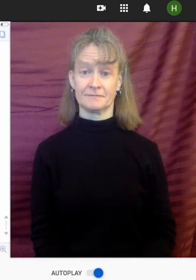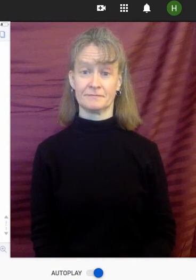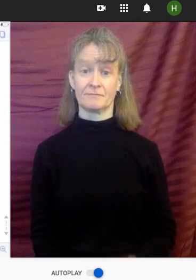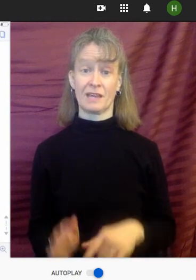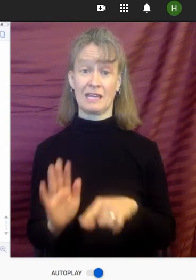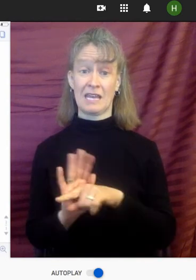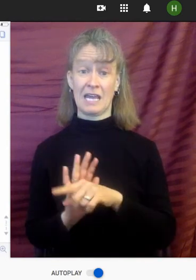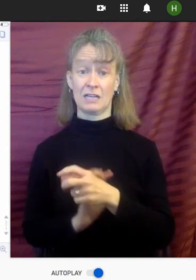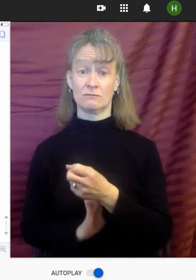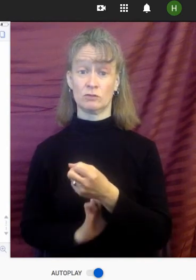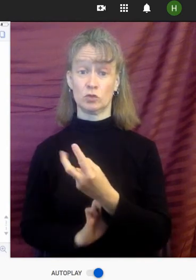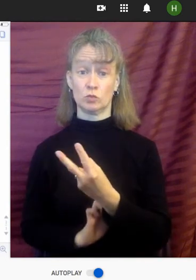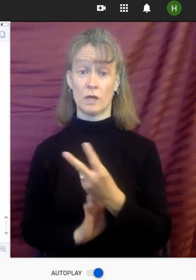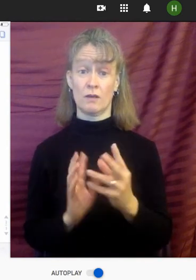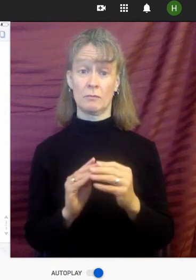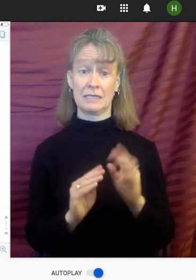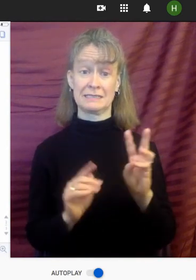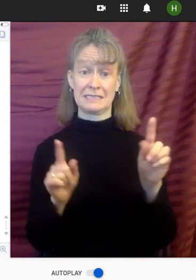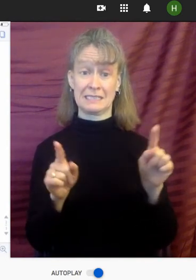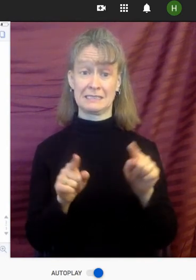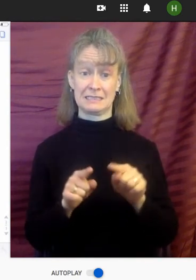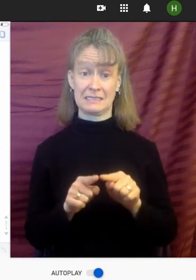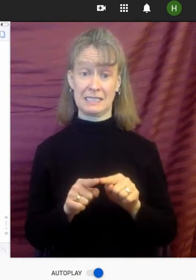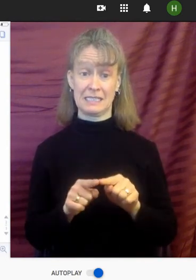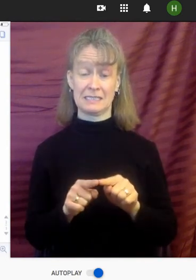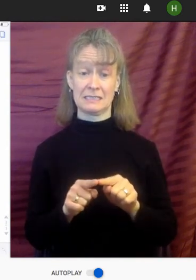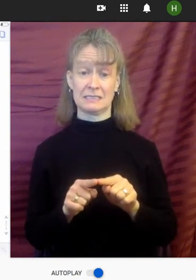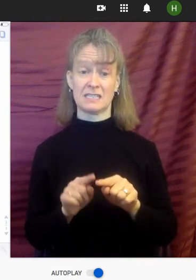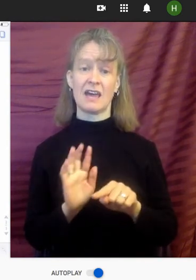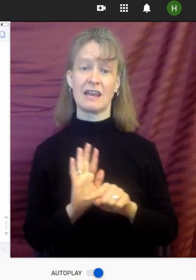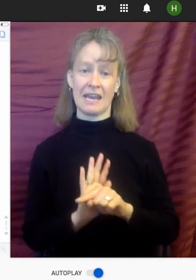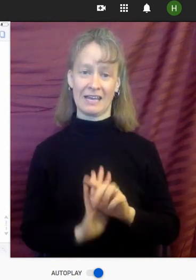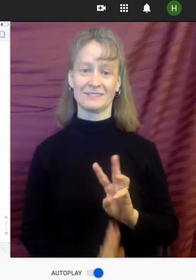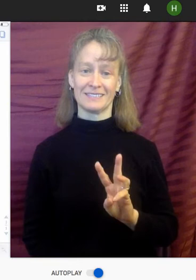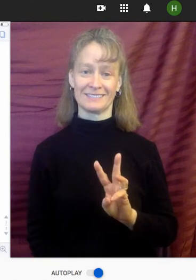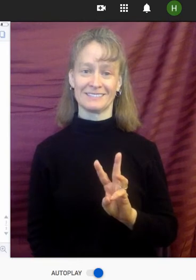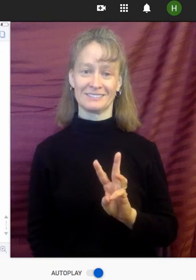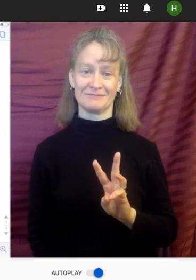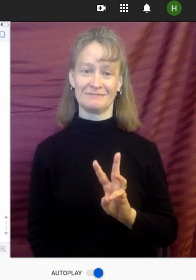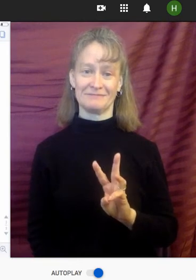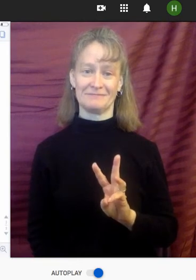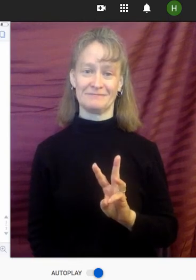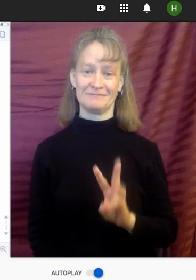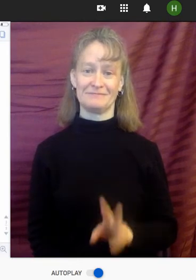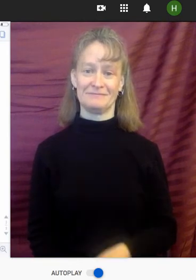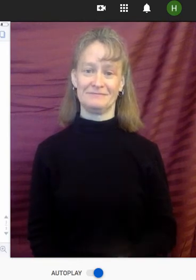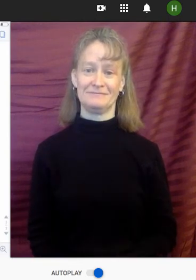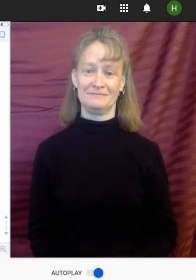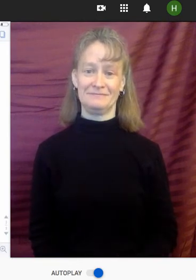Negative 12 plus 6 is negative 6.